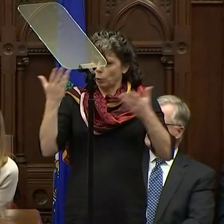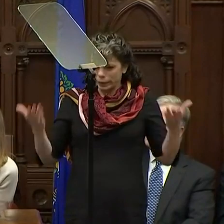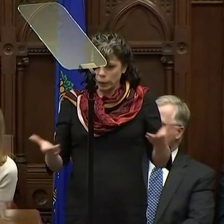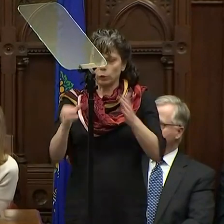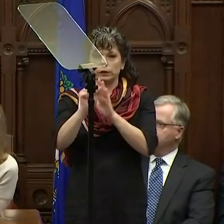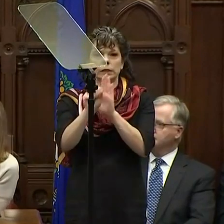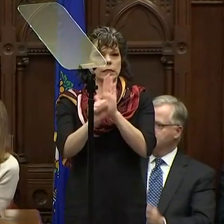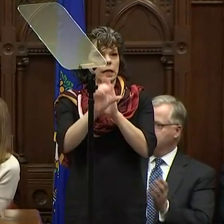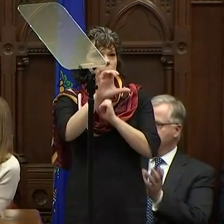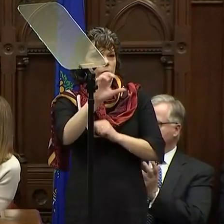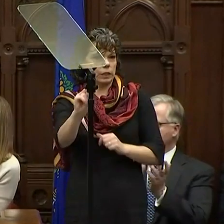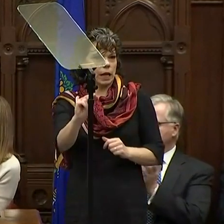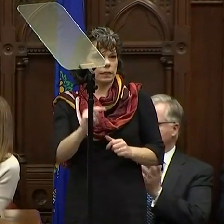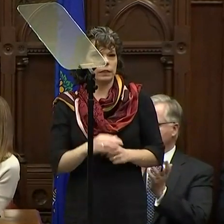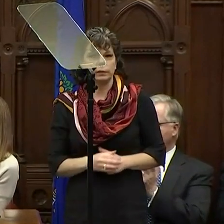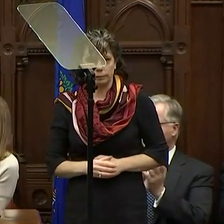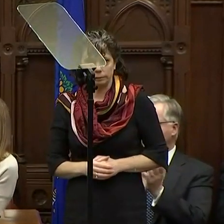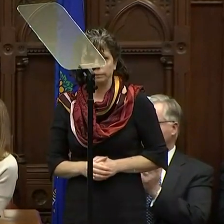Connecticut.